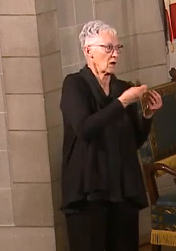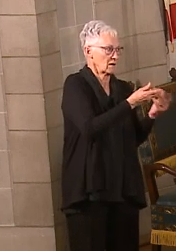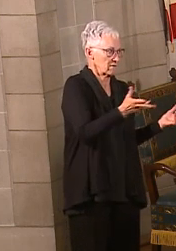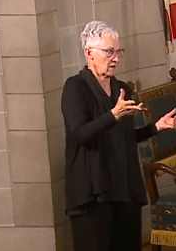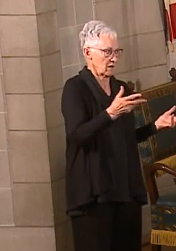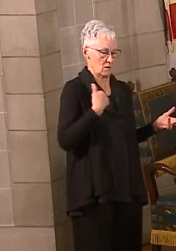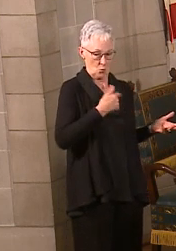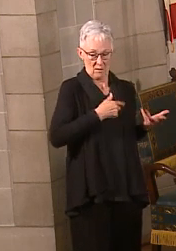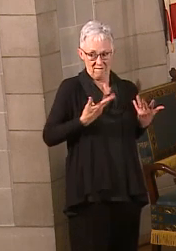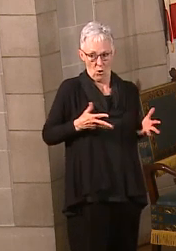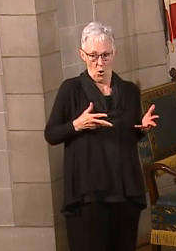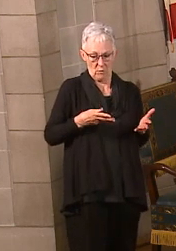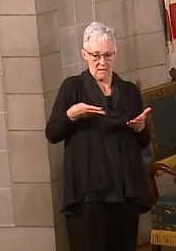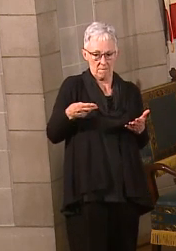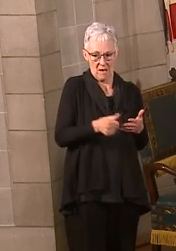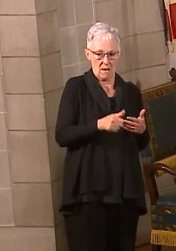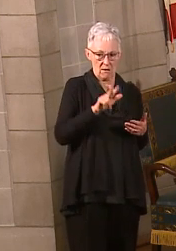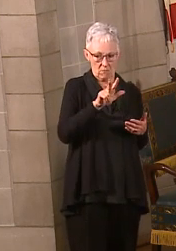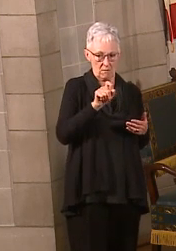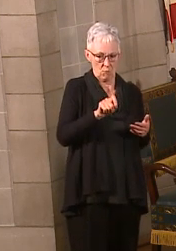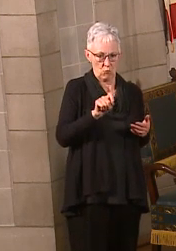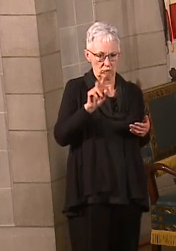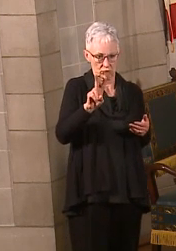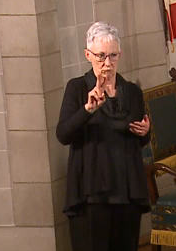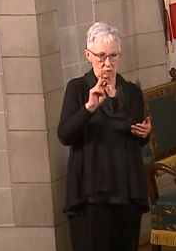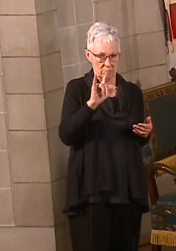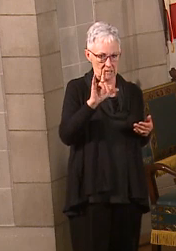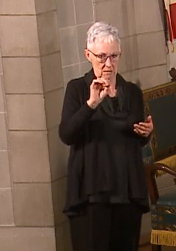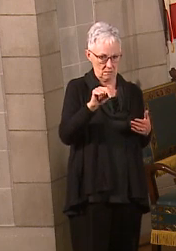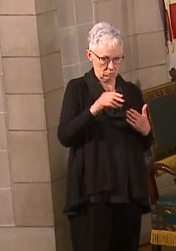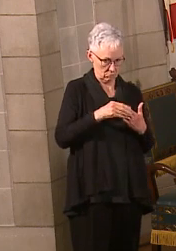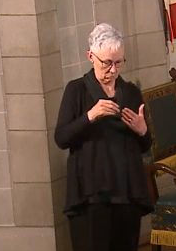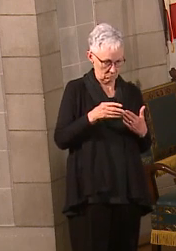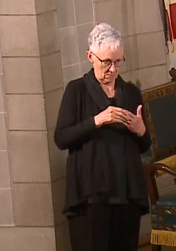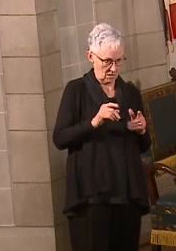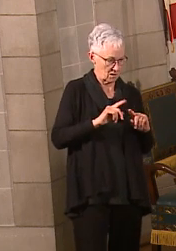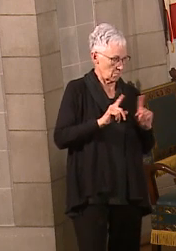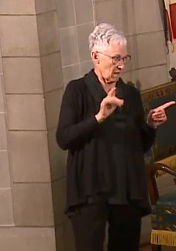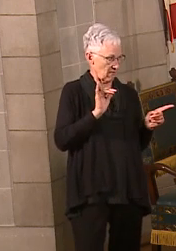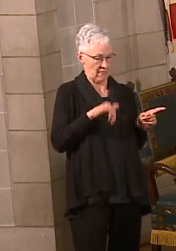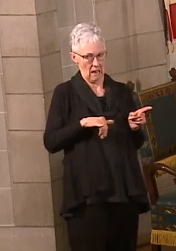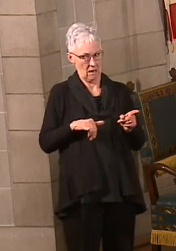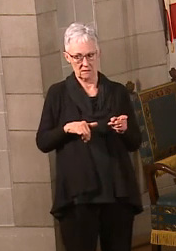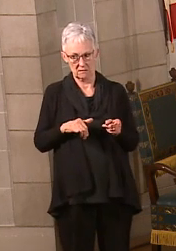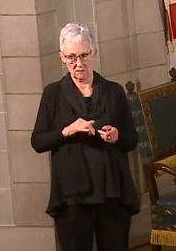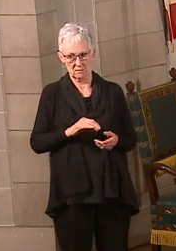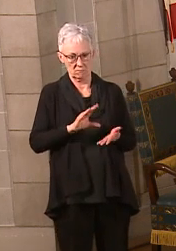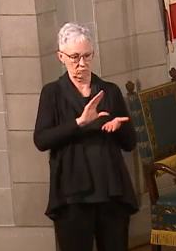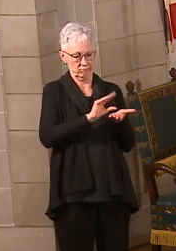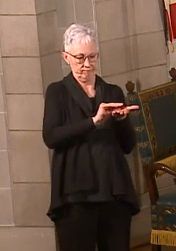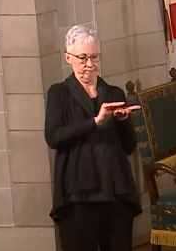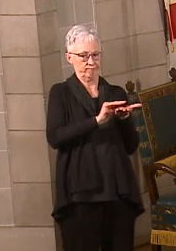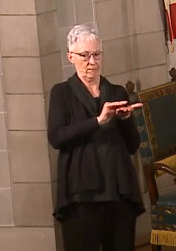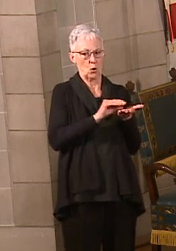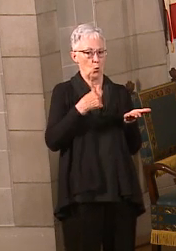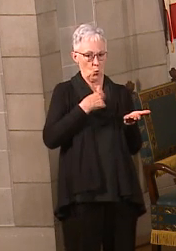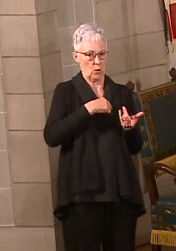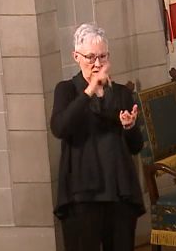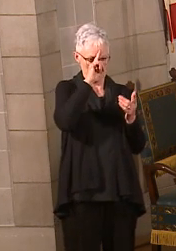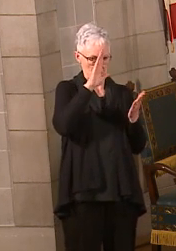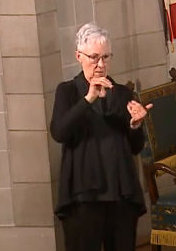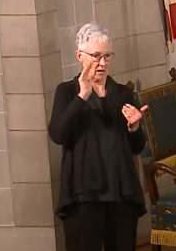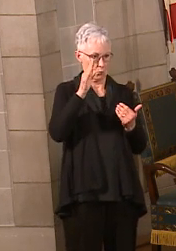million, but that vastly understates the actual amount that we'll end up paying in respect to that week. We're still doing